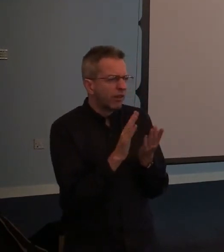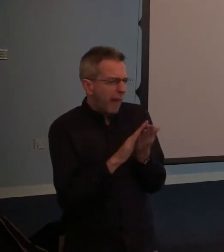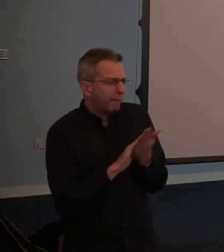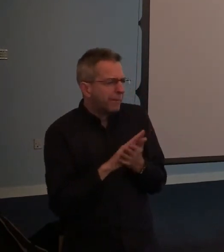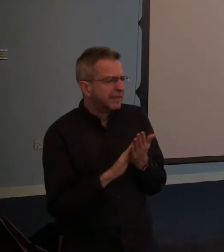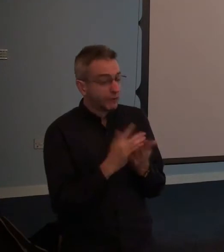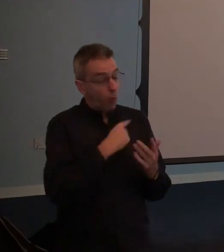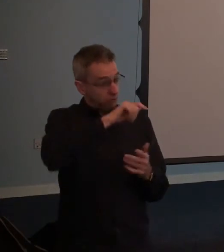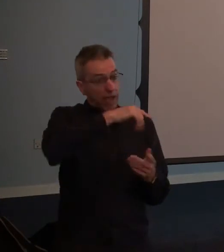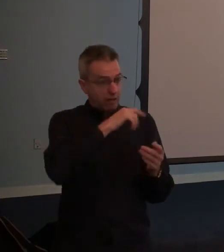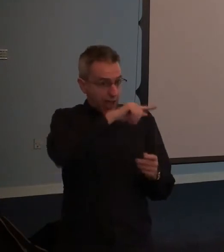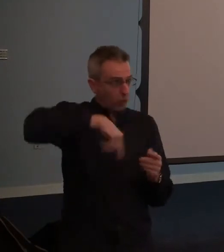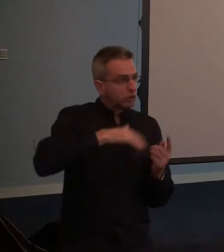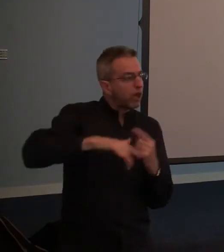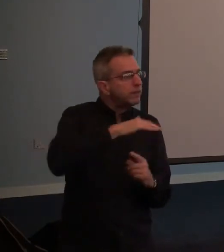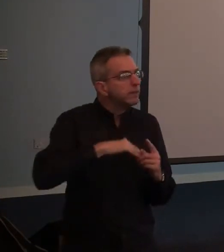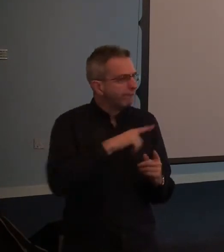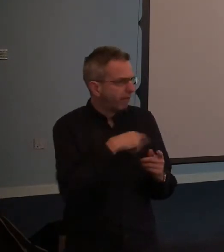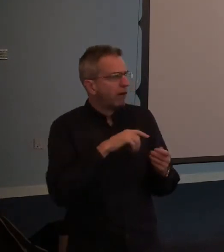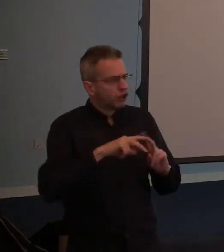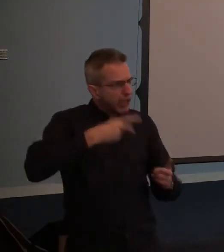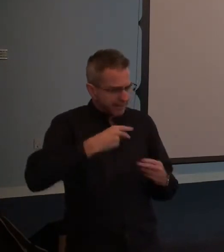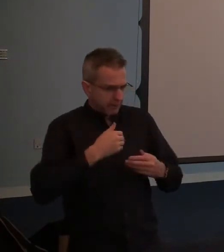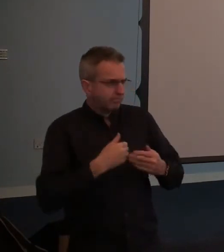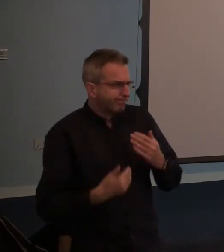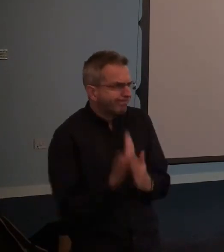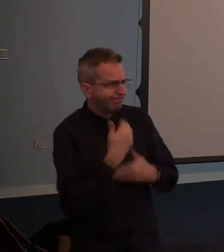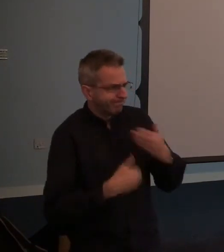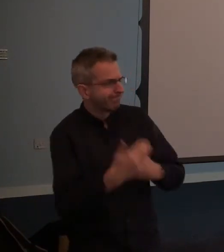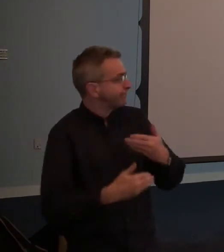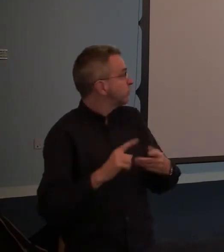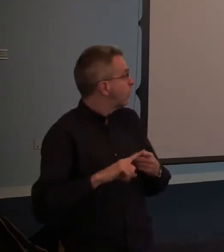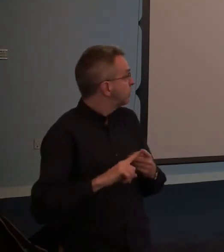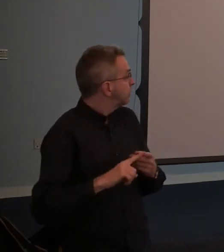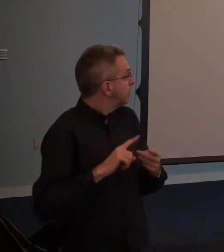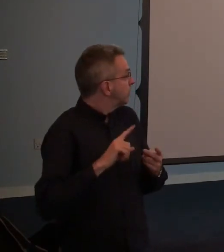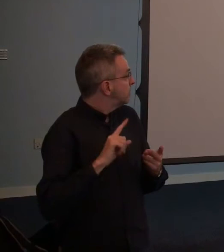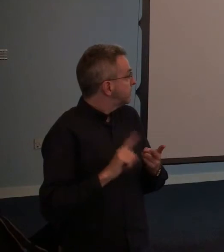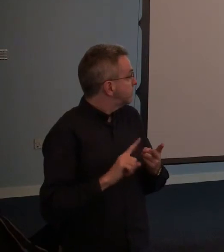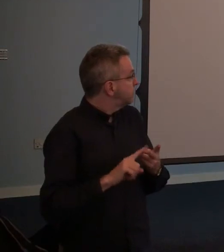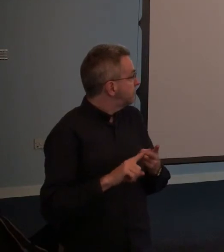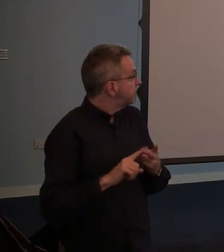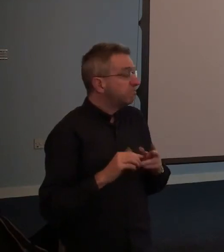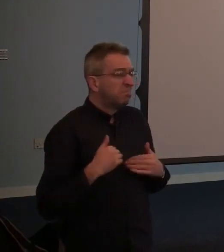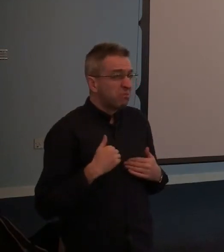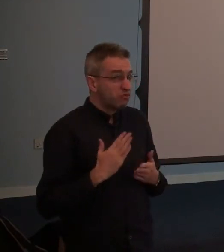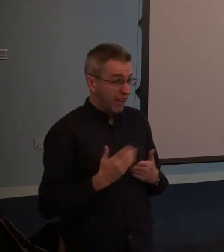questions, you know, that our society have to think about when we are engaging in genetic processes like